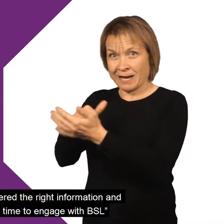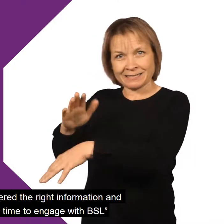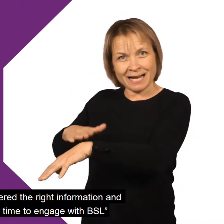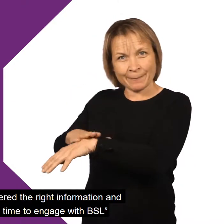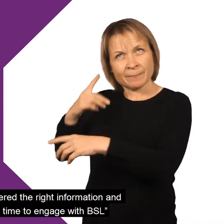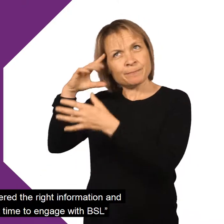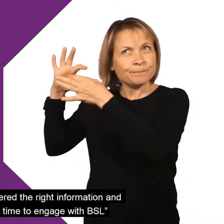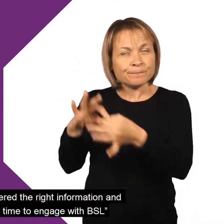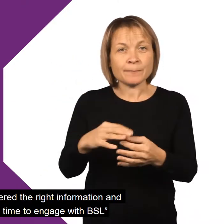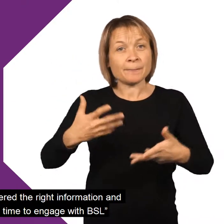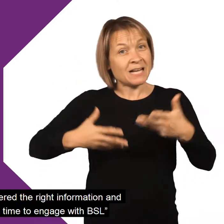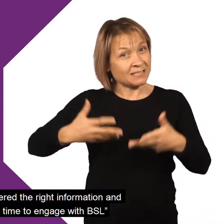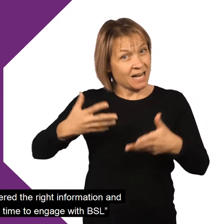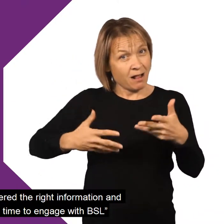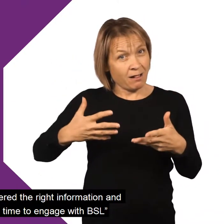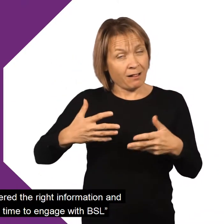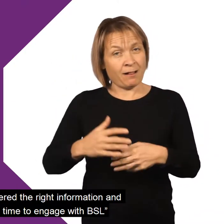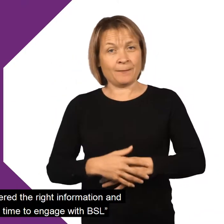the right time to engage with BSL